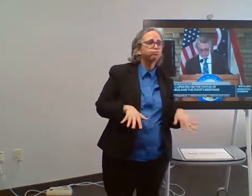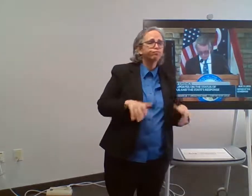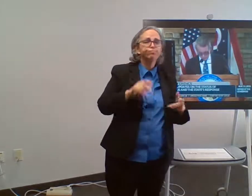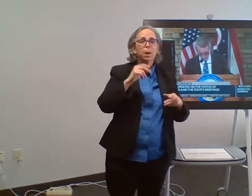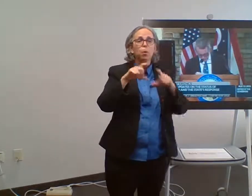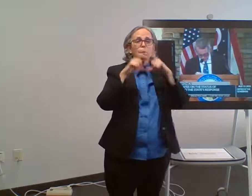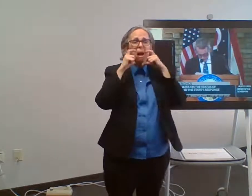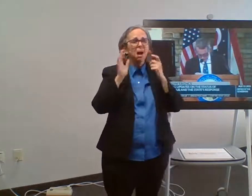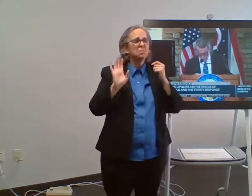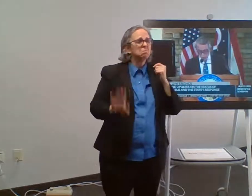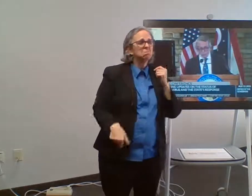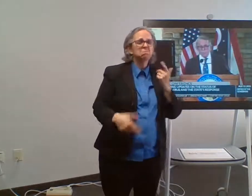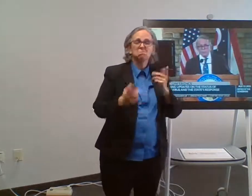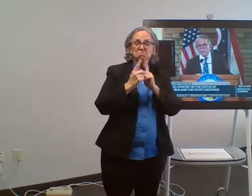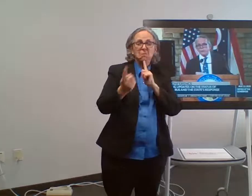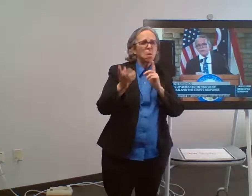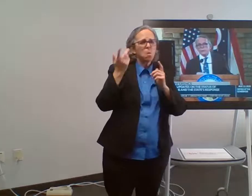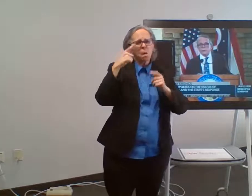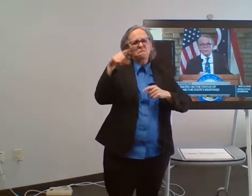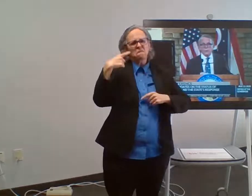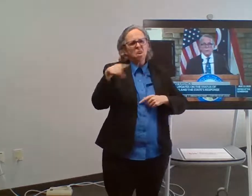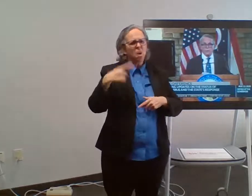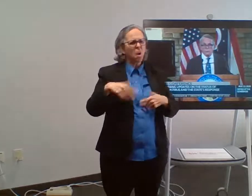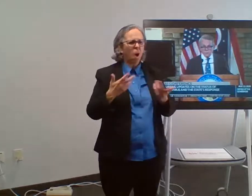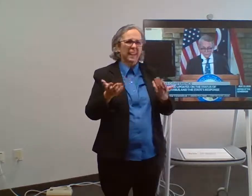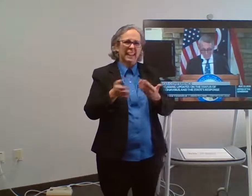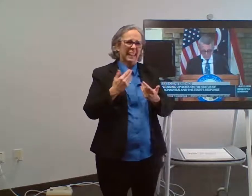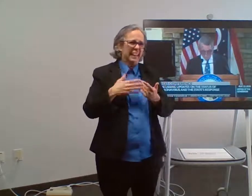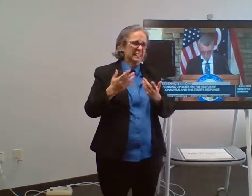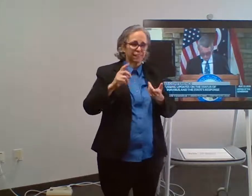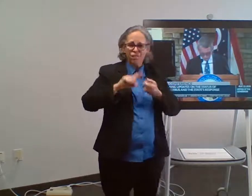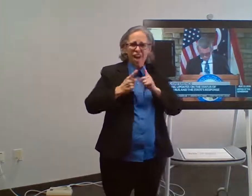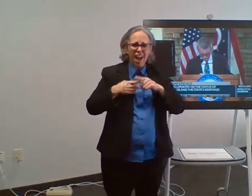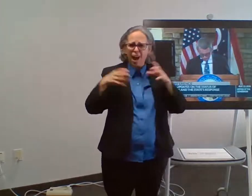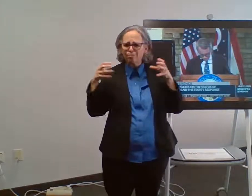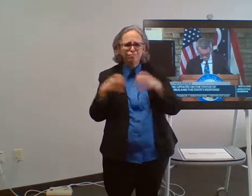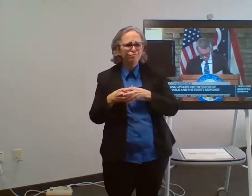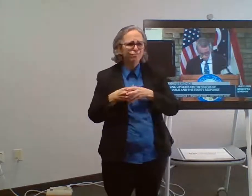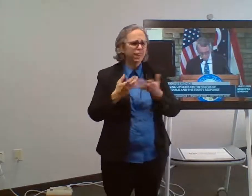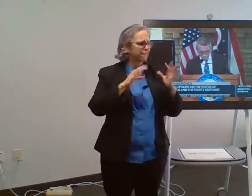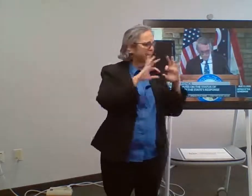social distancing, and they can occur among friends, they can occur among family members.